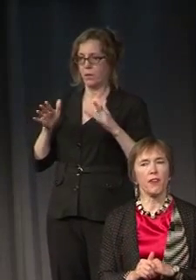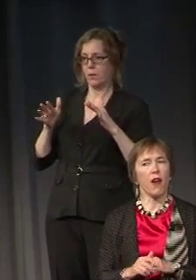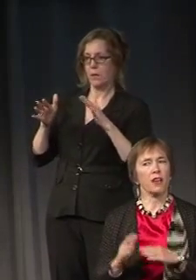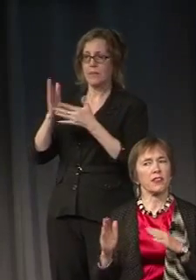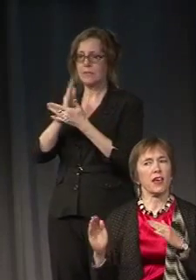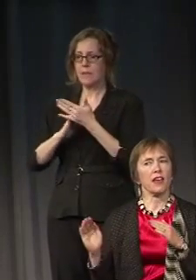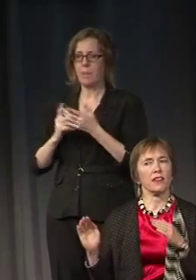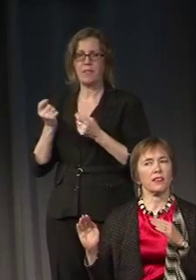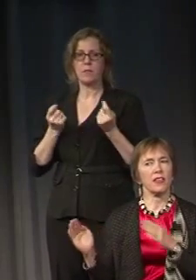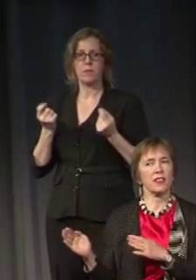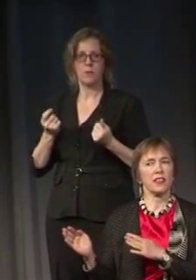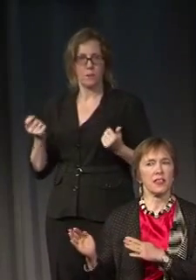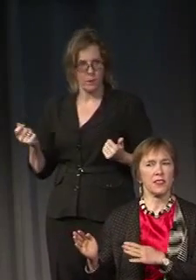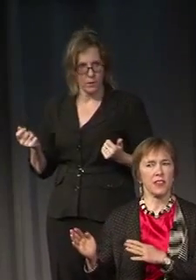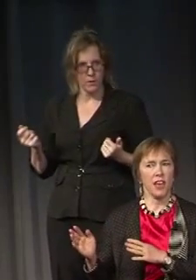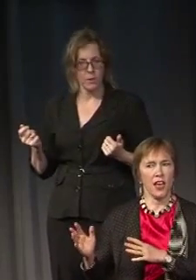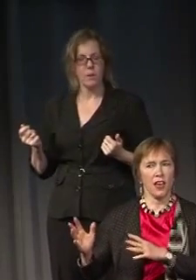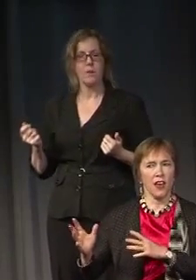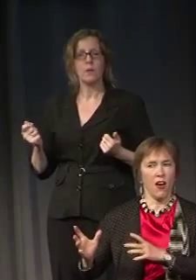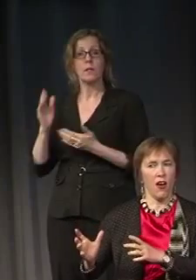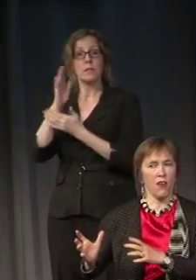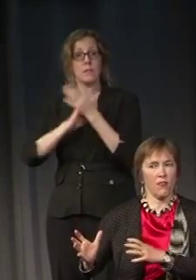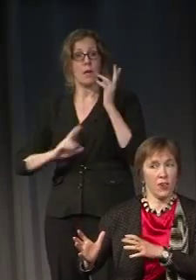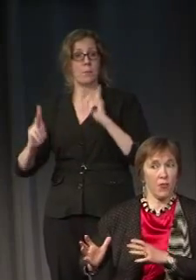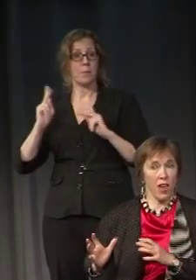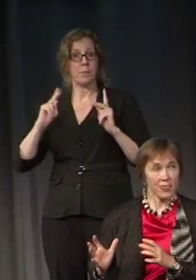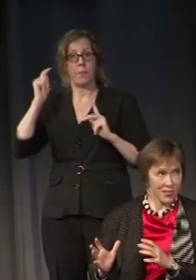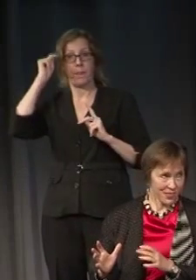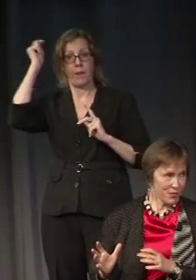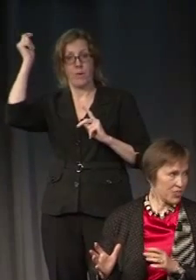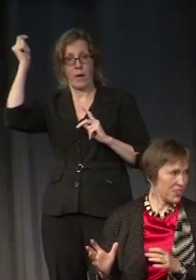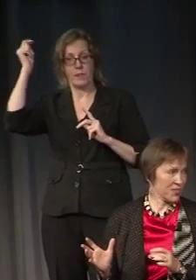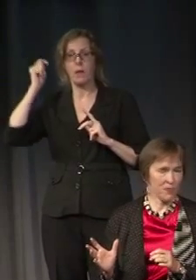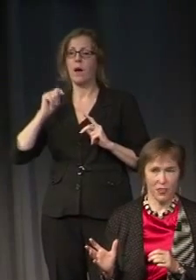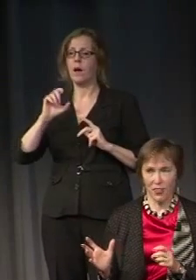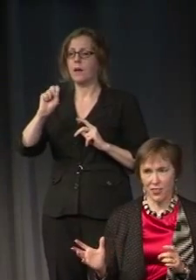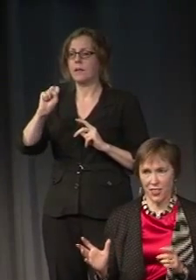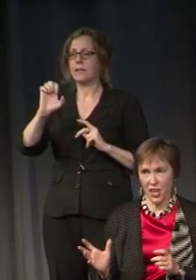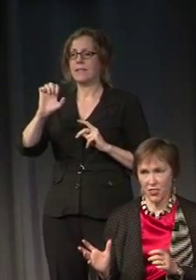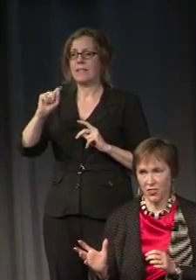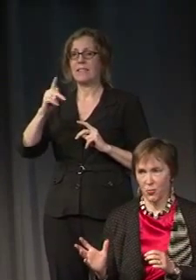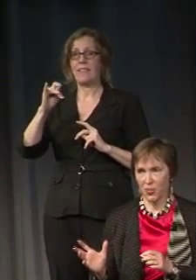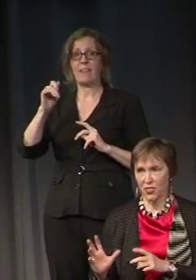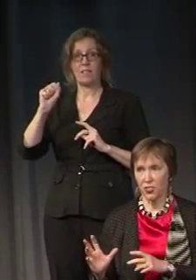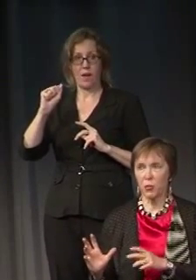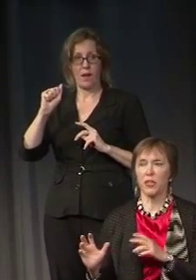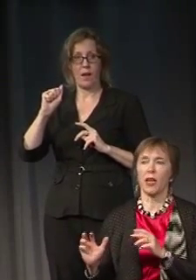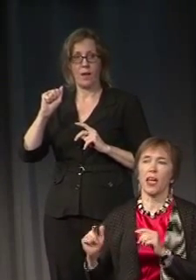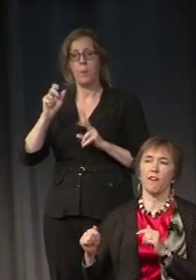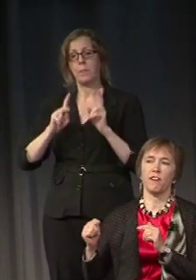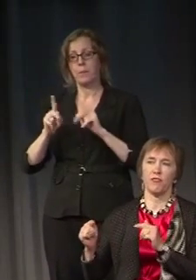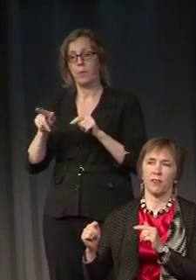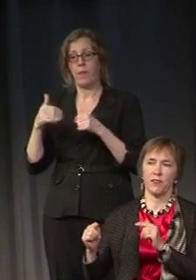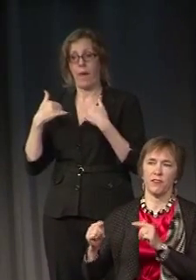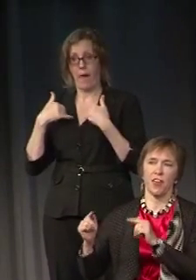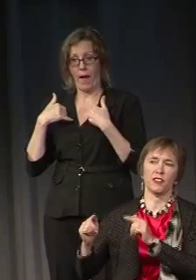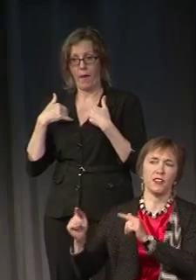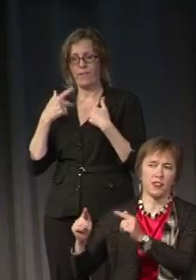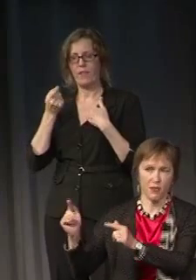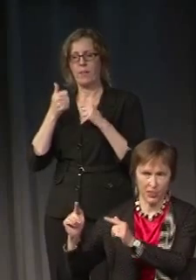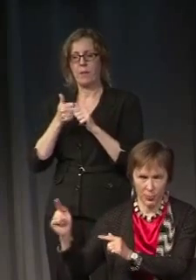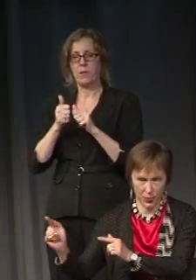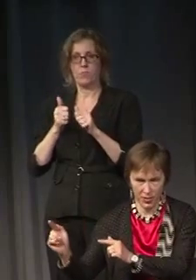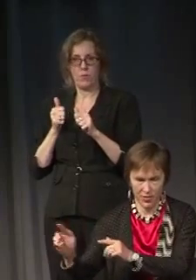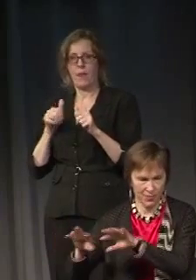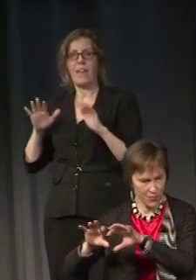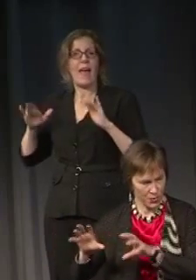Some theorize that synesthetes are regressed, which is a very contentious position, but that they have failed